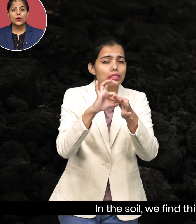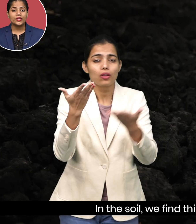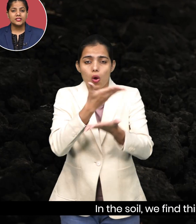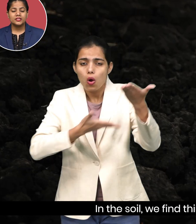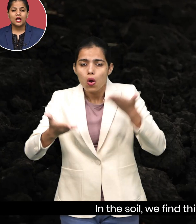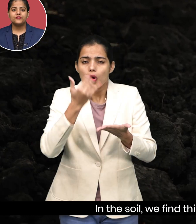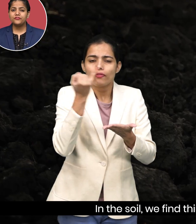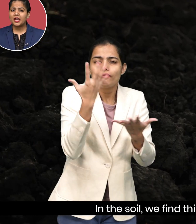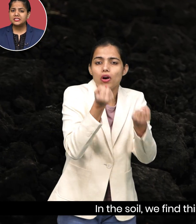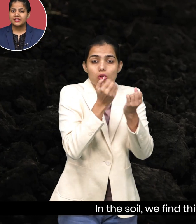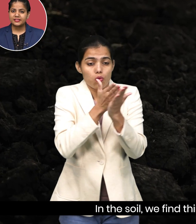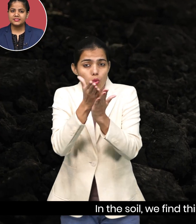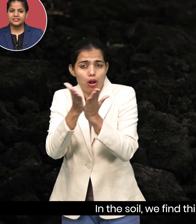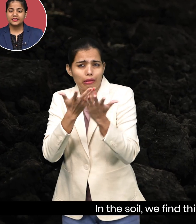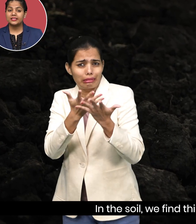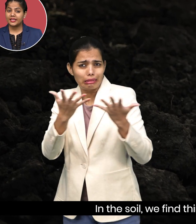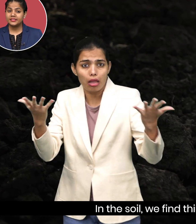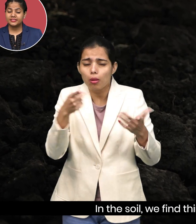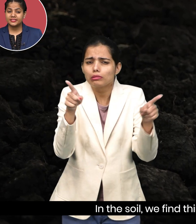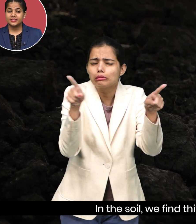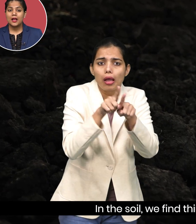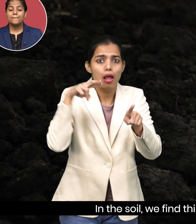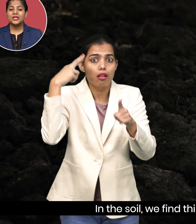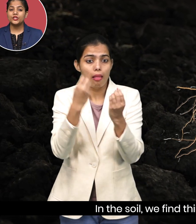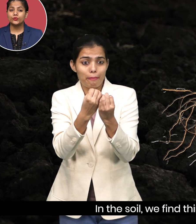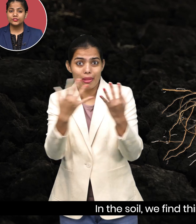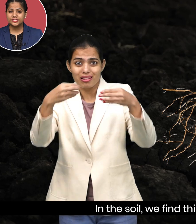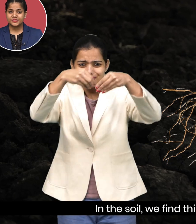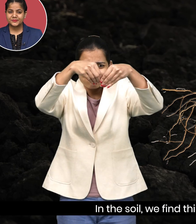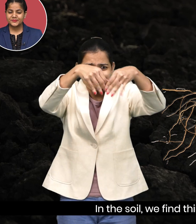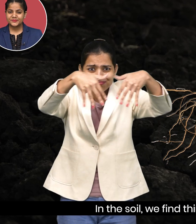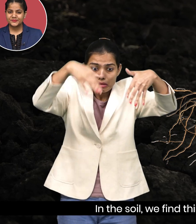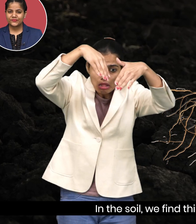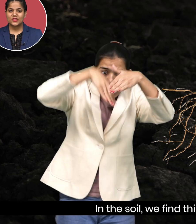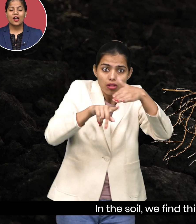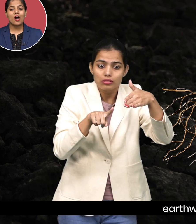In the soil, we find things like many roots,